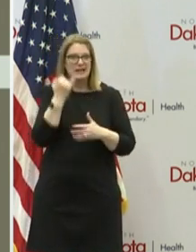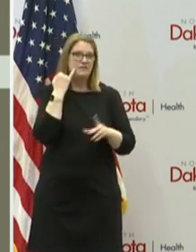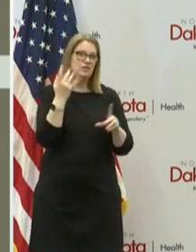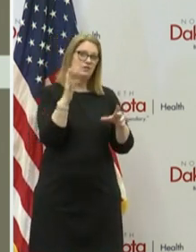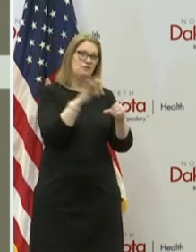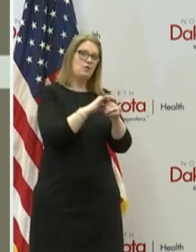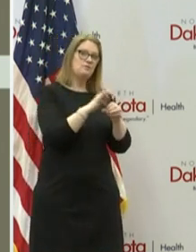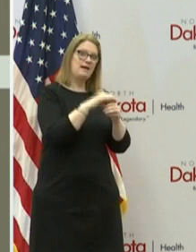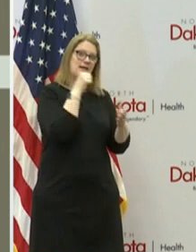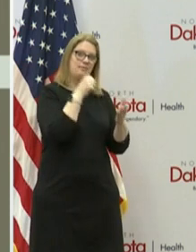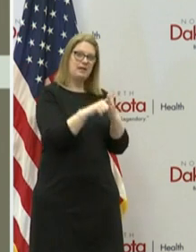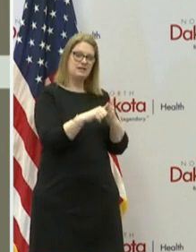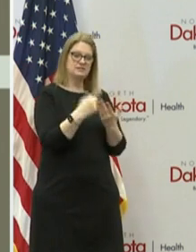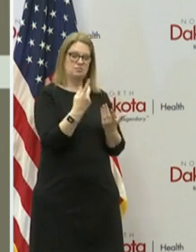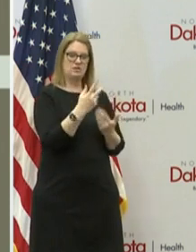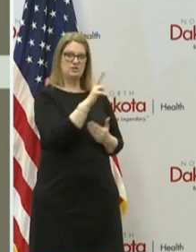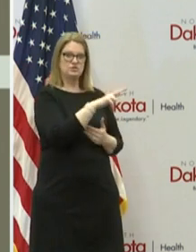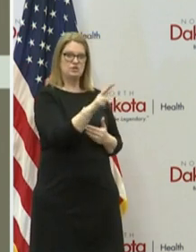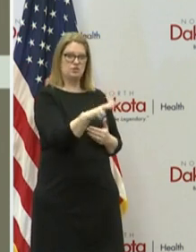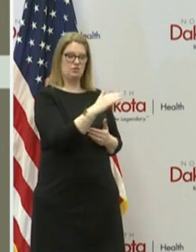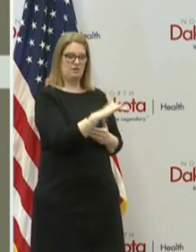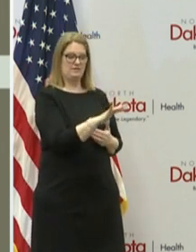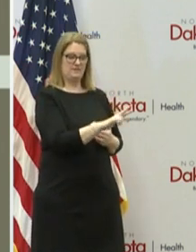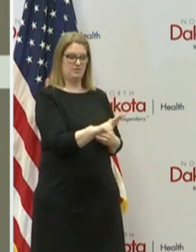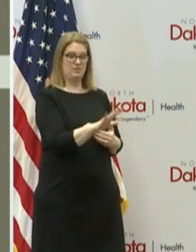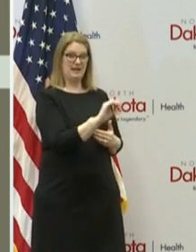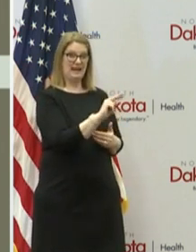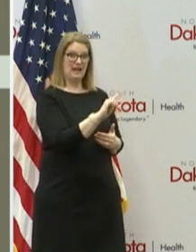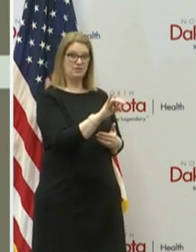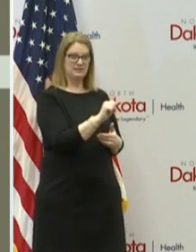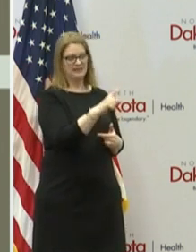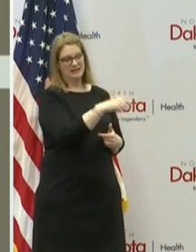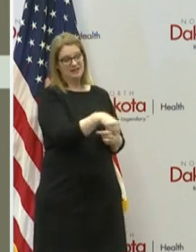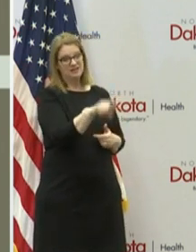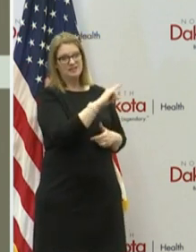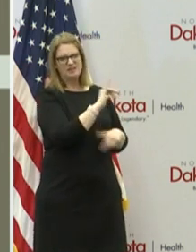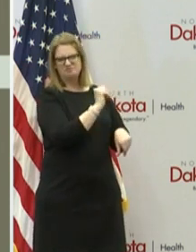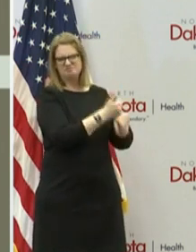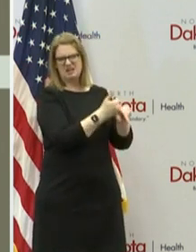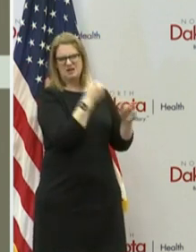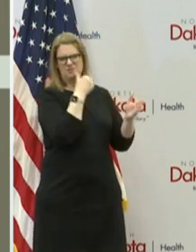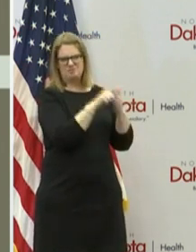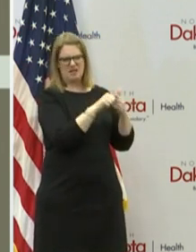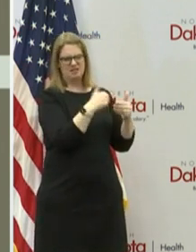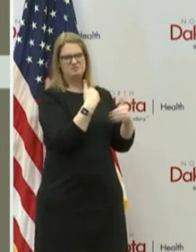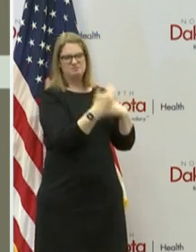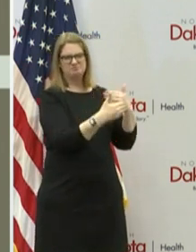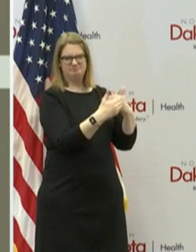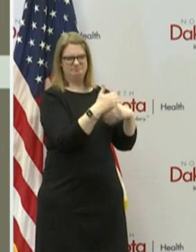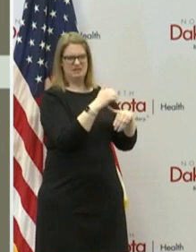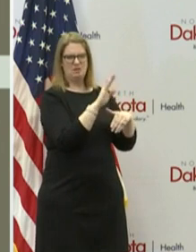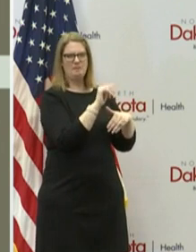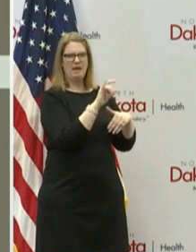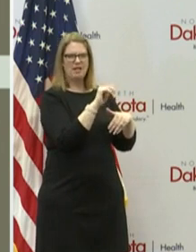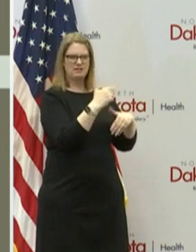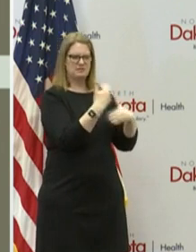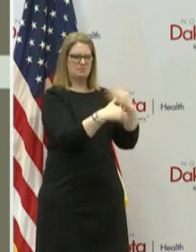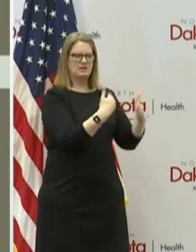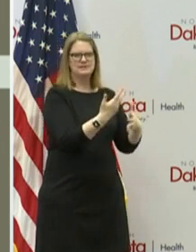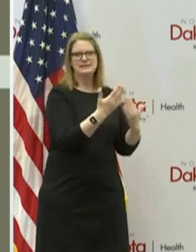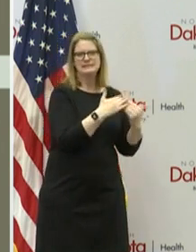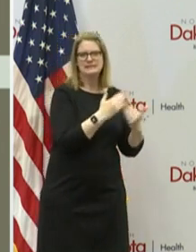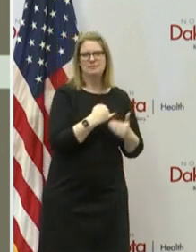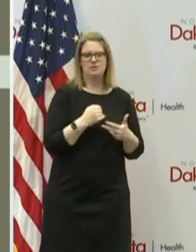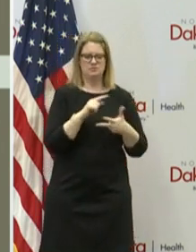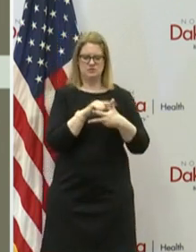in one of those 33 counties out of 53 that had mail-in elections before, you're familiar with the process, but it's relatively simple. It's 3